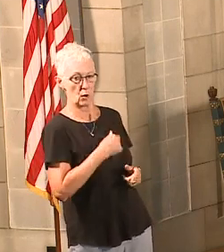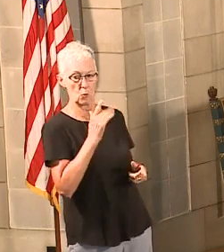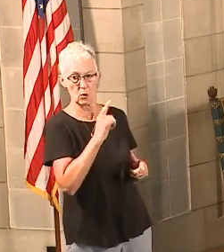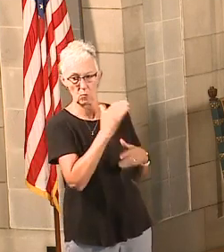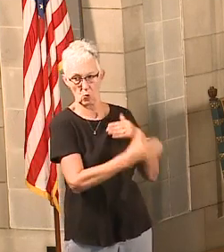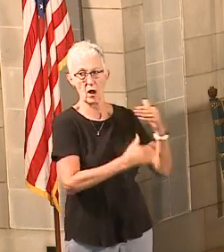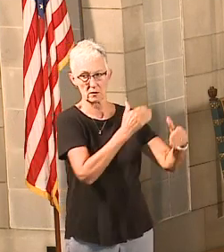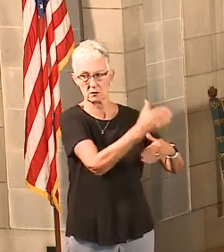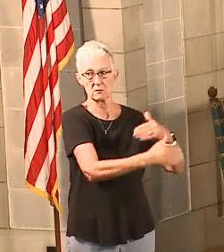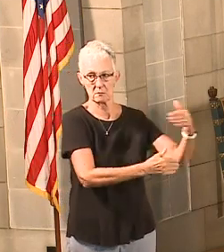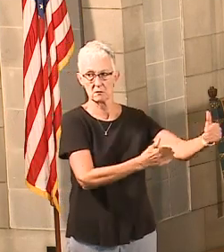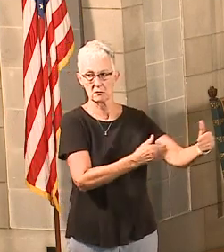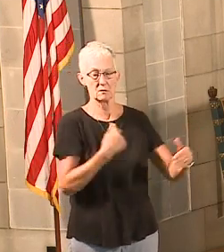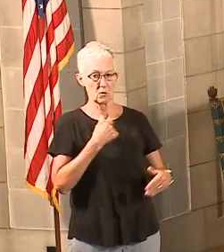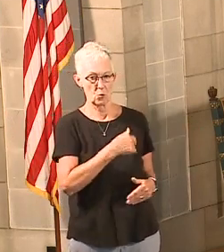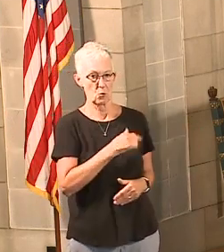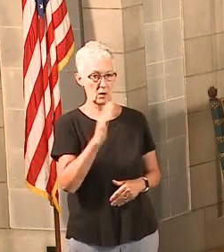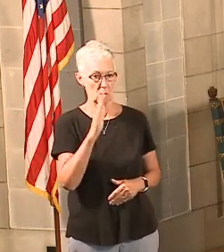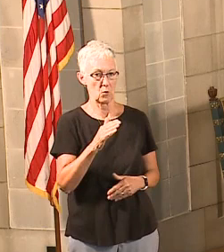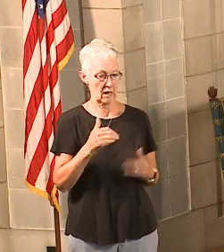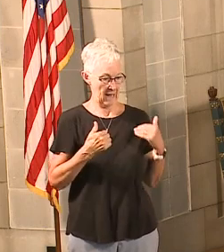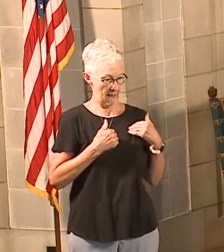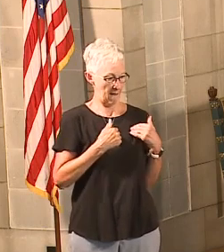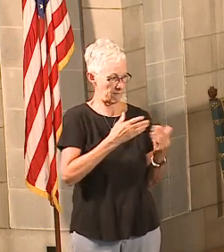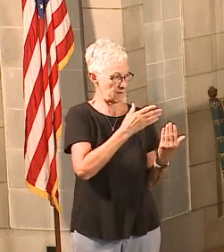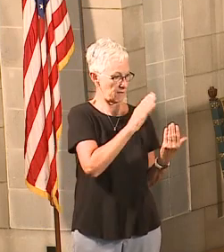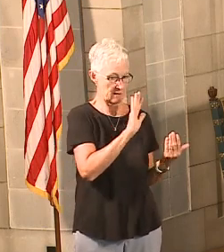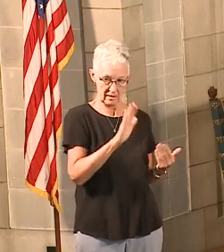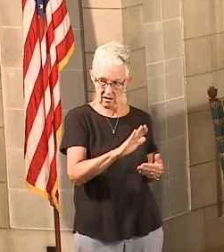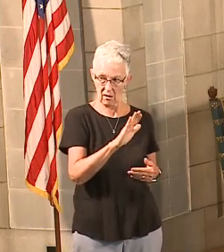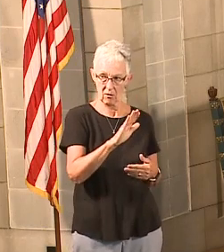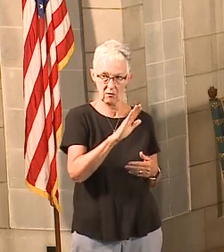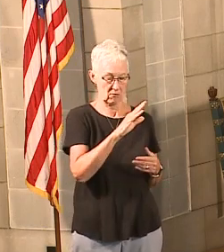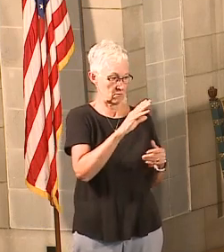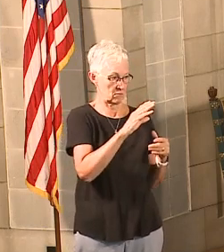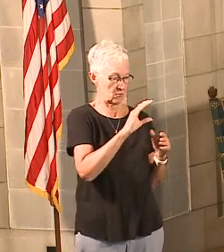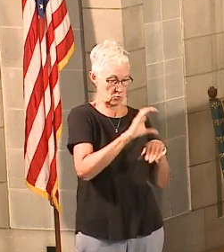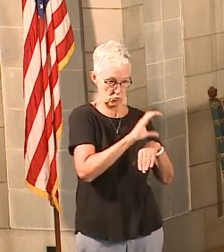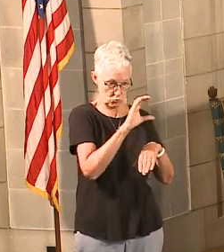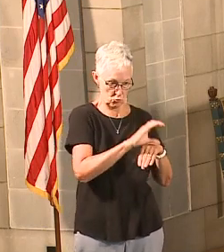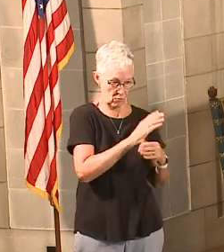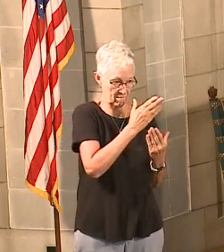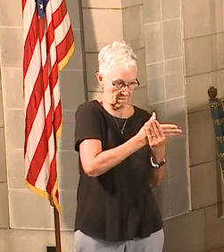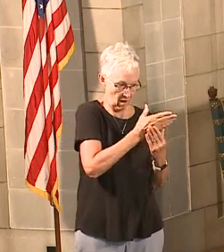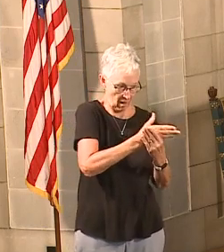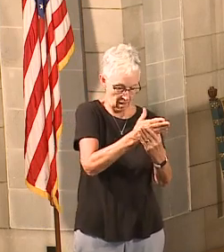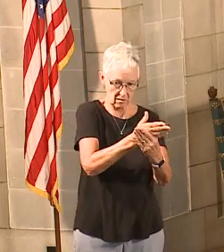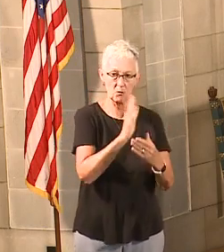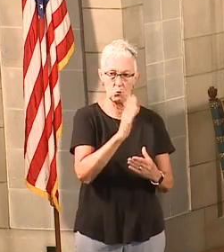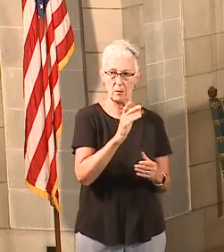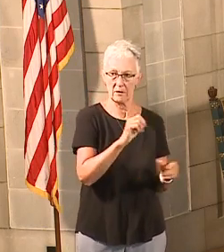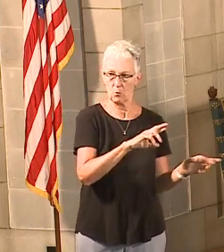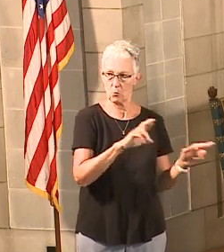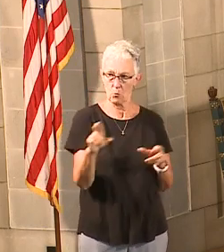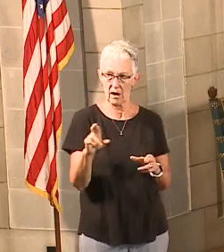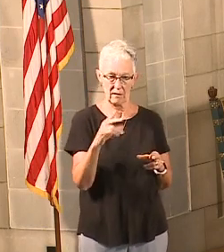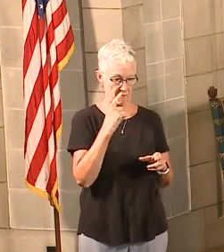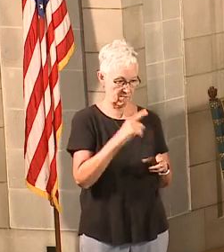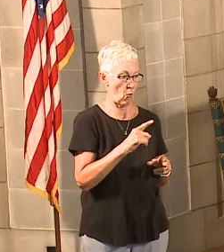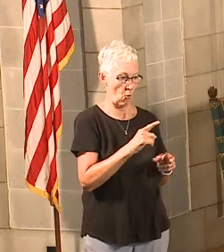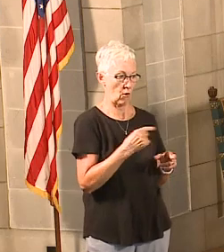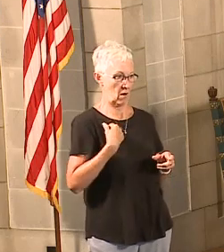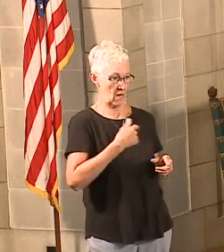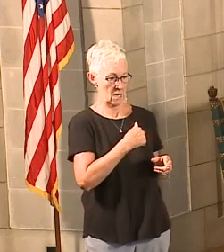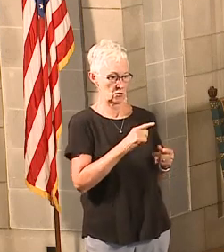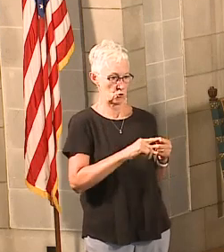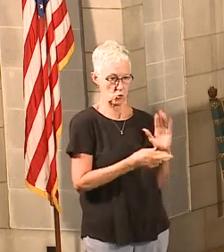partners, where we transmit files back and forth, and everything is going as planned. So with that said, we are in a position and